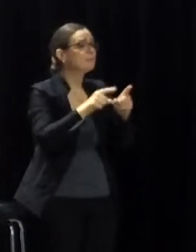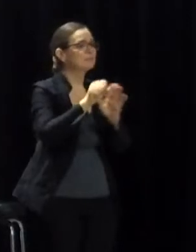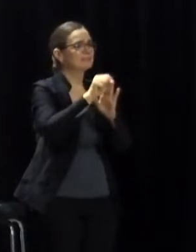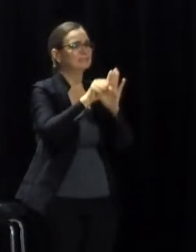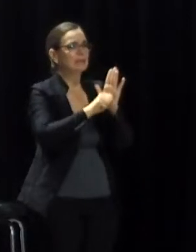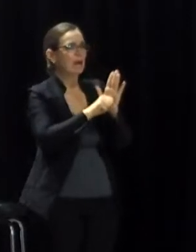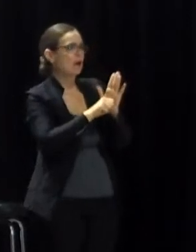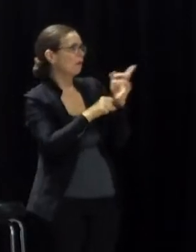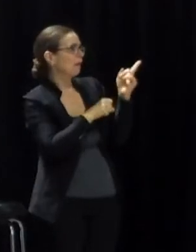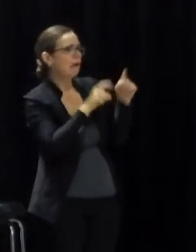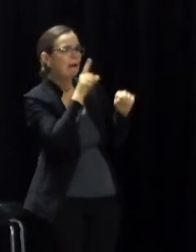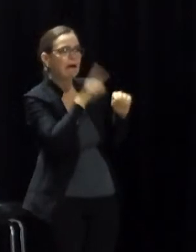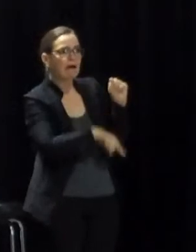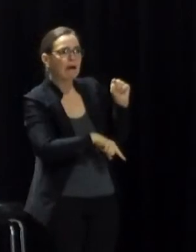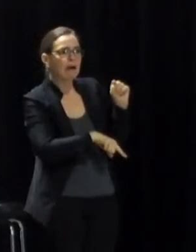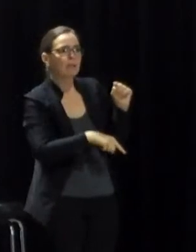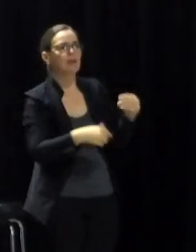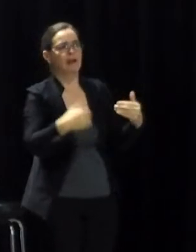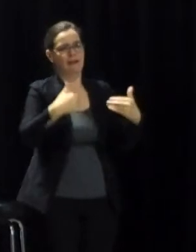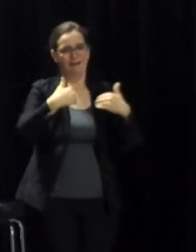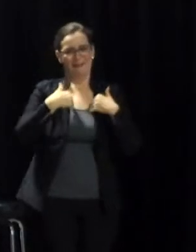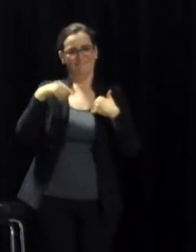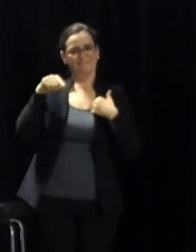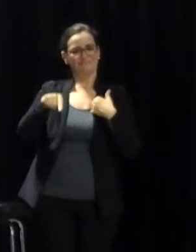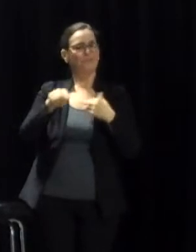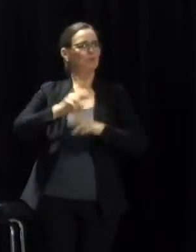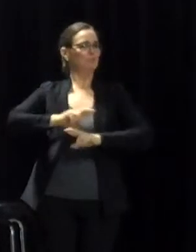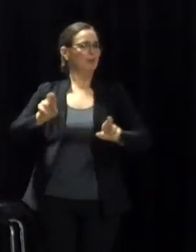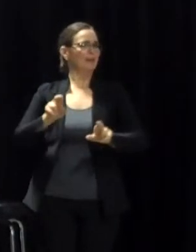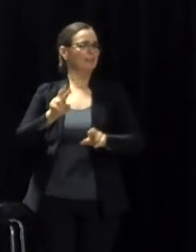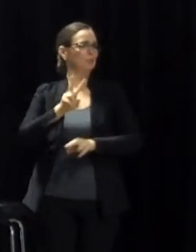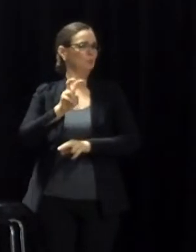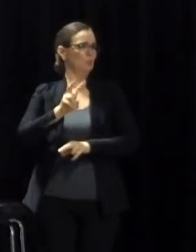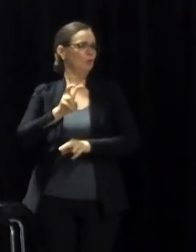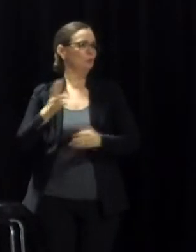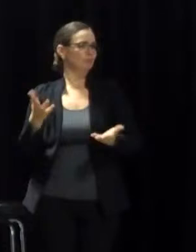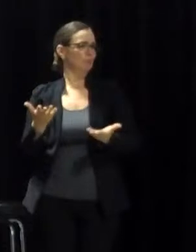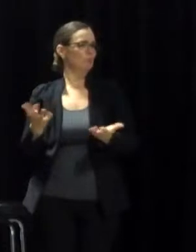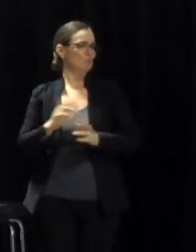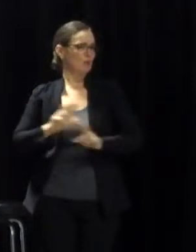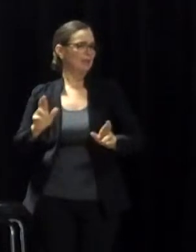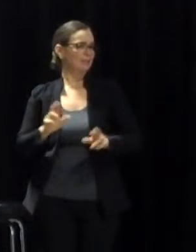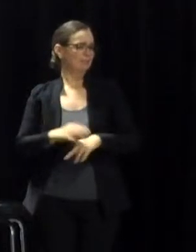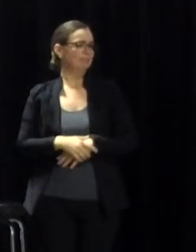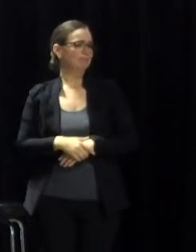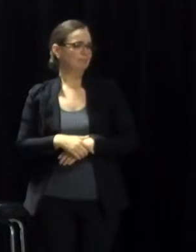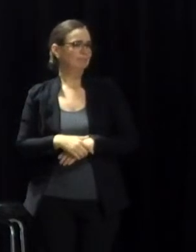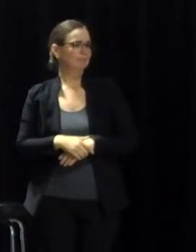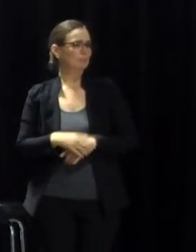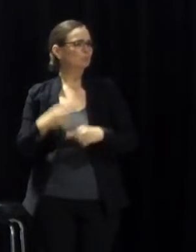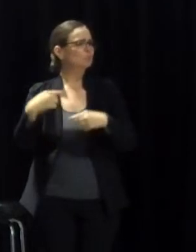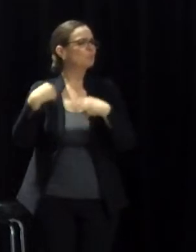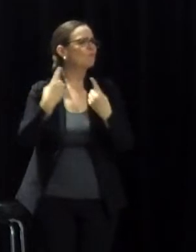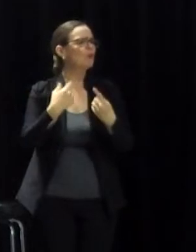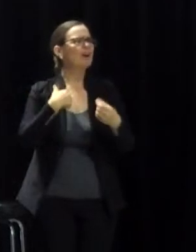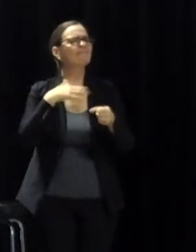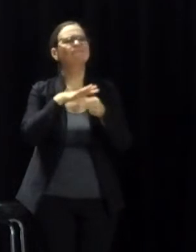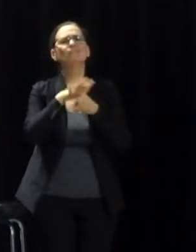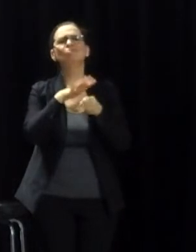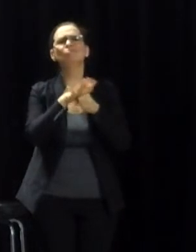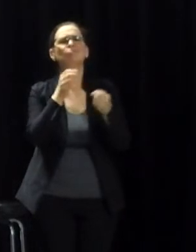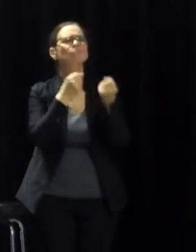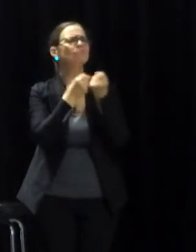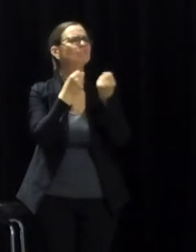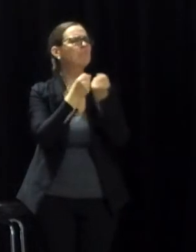here. Right now, we have enough support from the state, and then the county also needs to do other. I mean, the